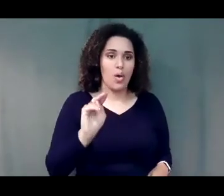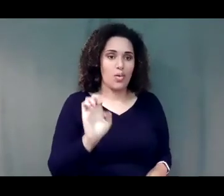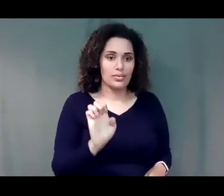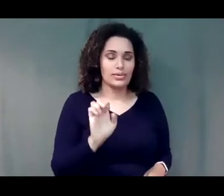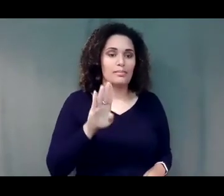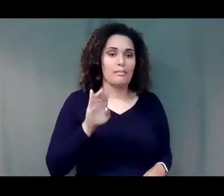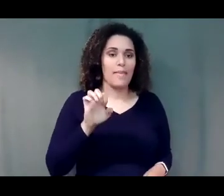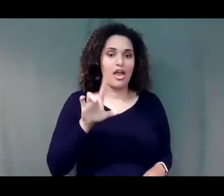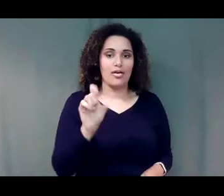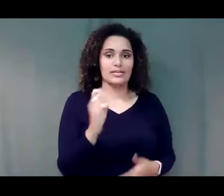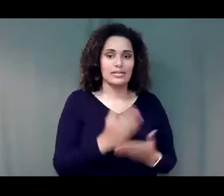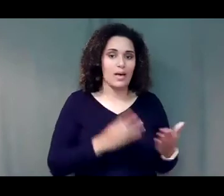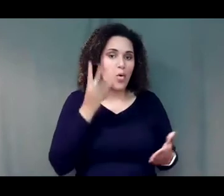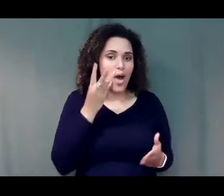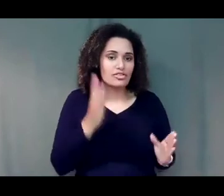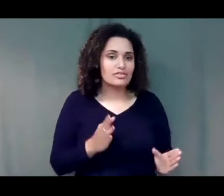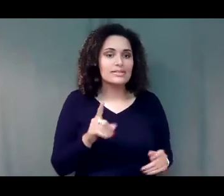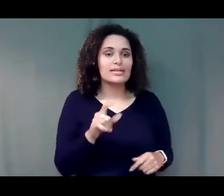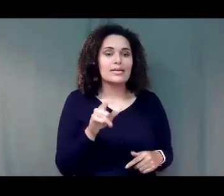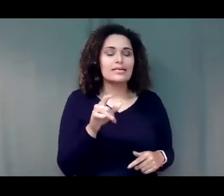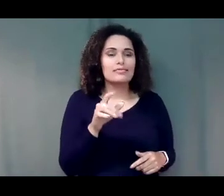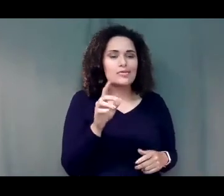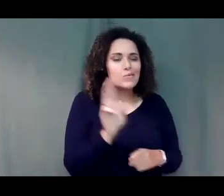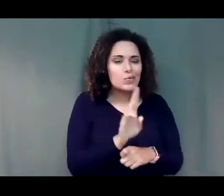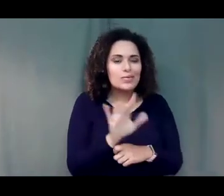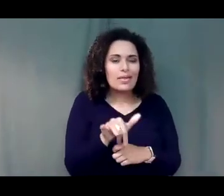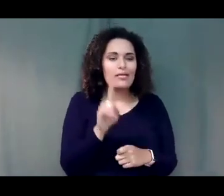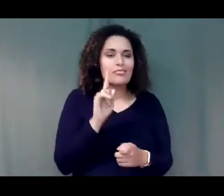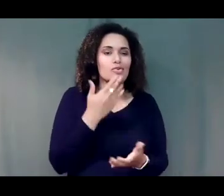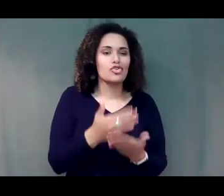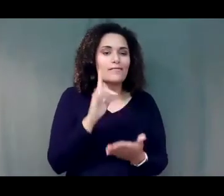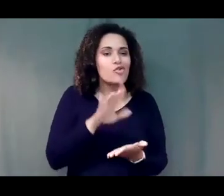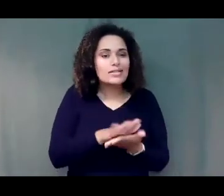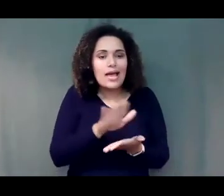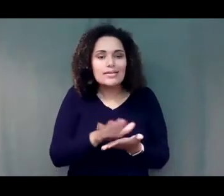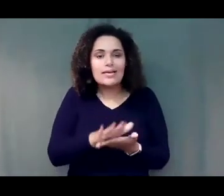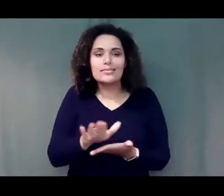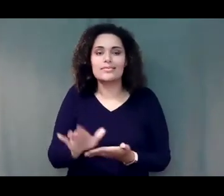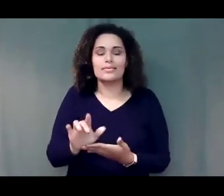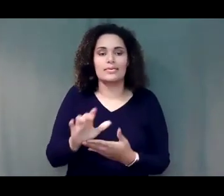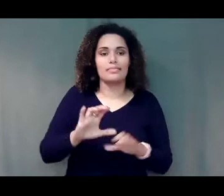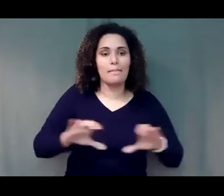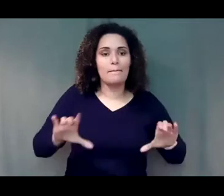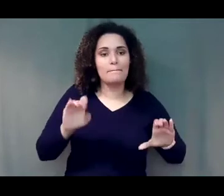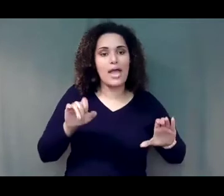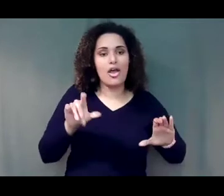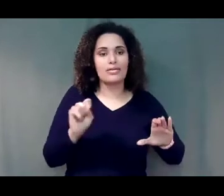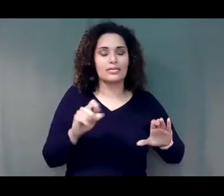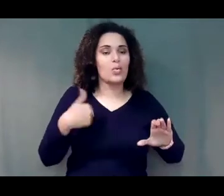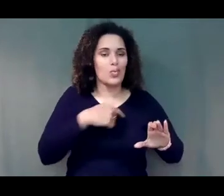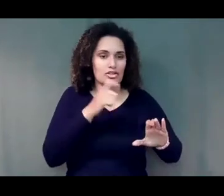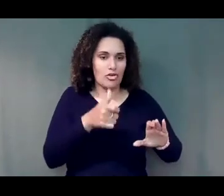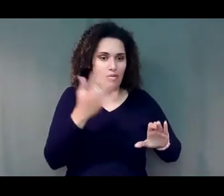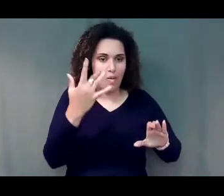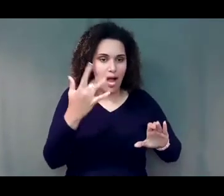is apparently a very good sanitizer for barrels. We don't like it's